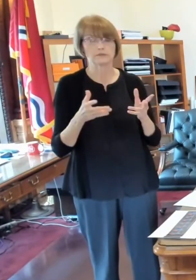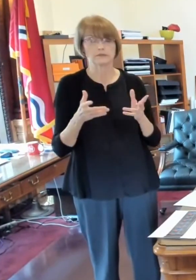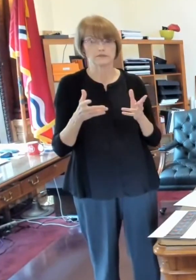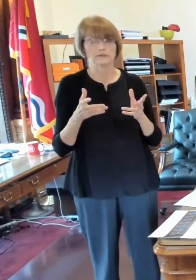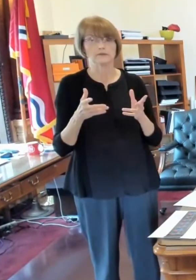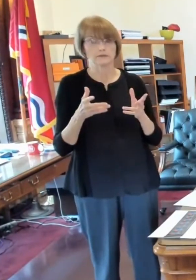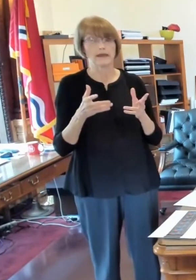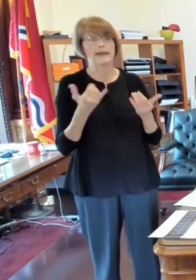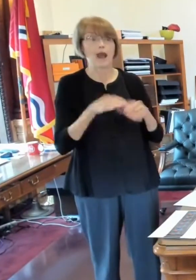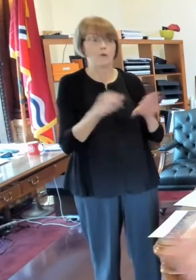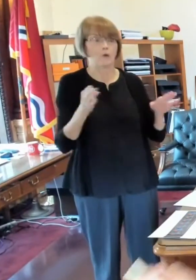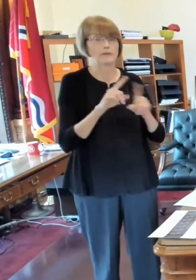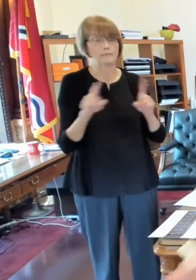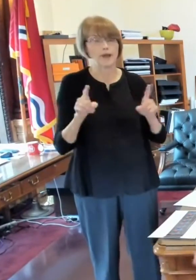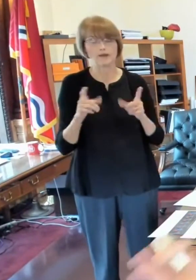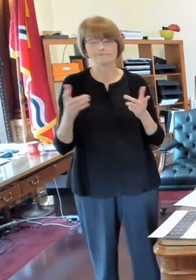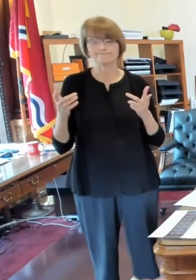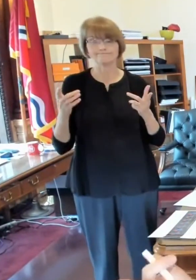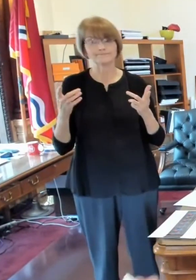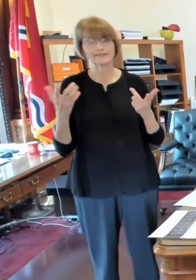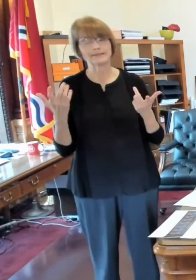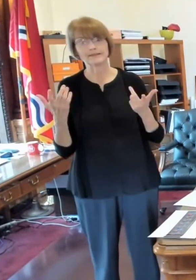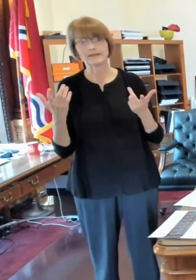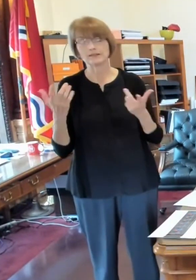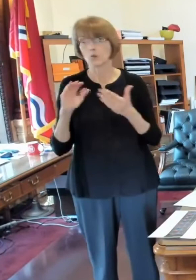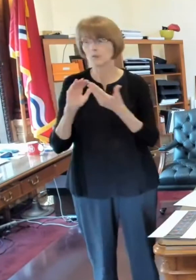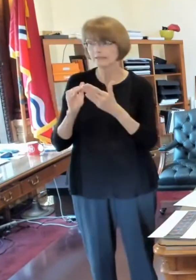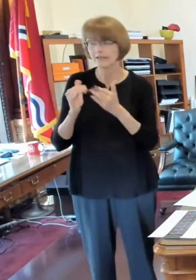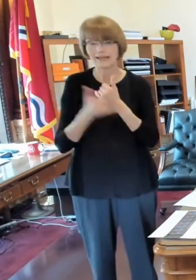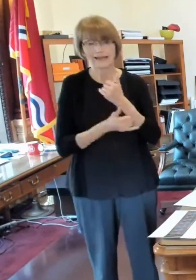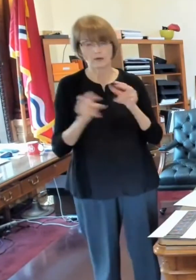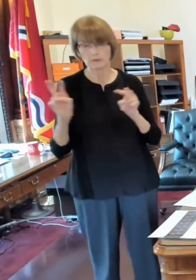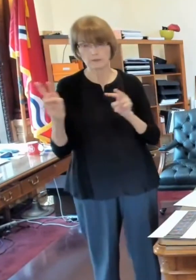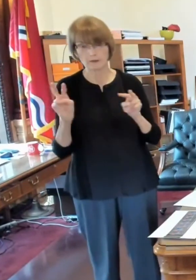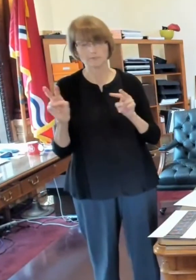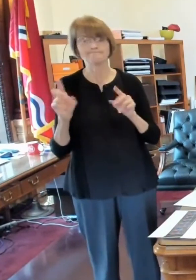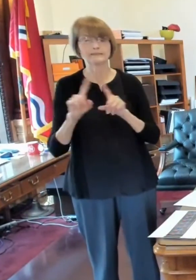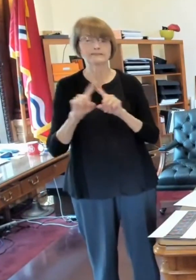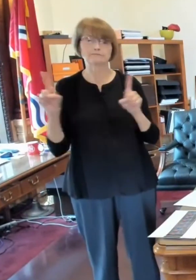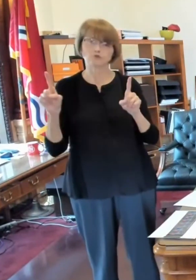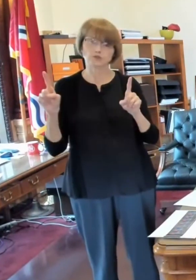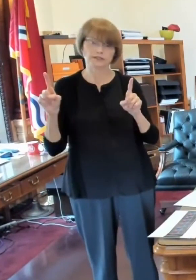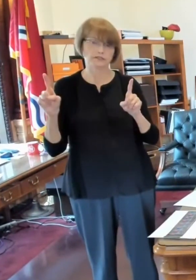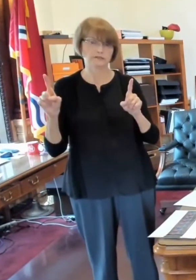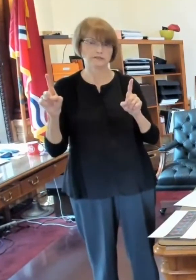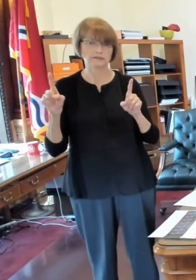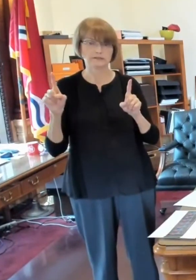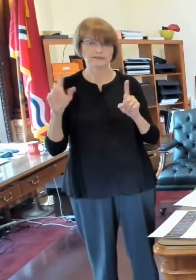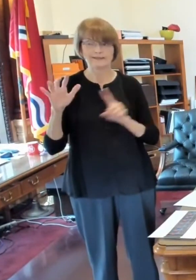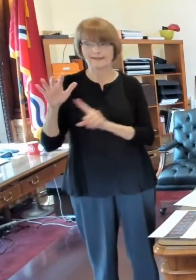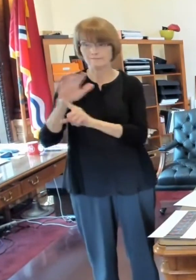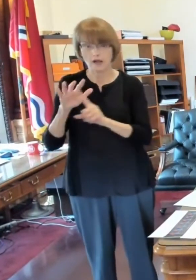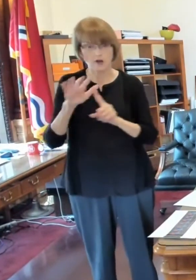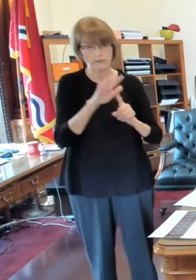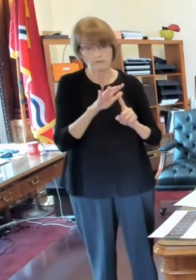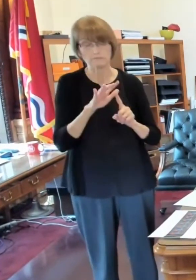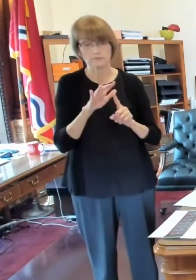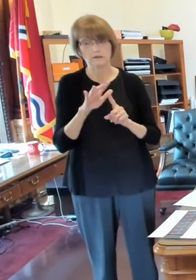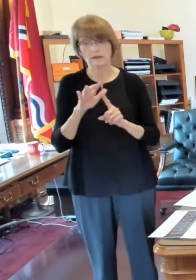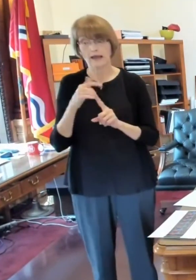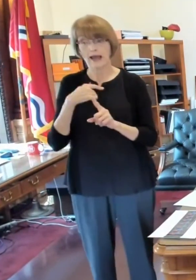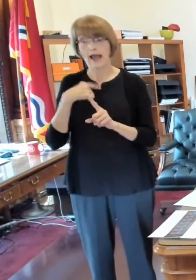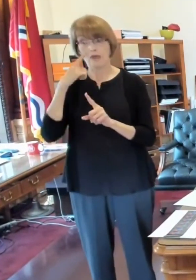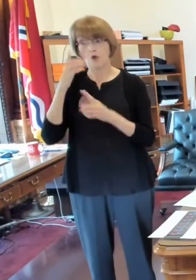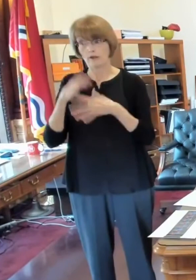They've reopened them now, but, you know, it's just, you have to take into account differences in environment. In my case, I thought it was very important to leave